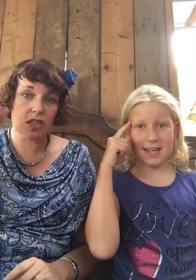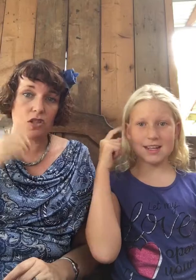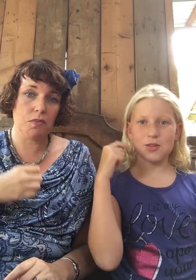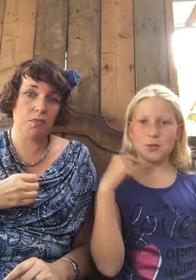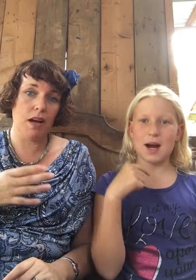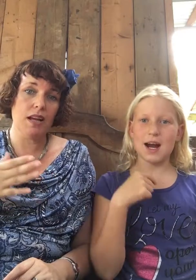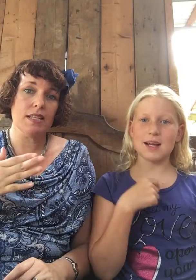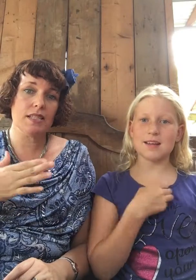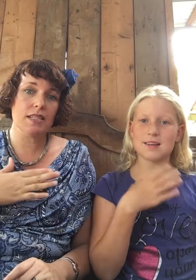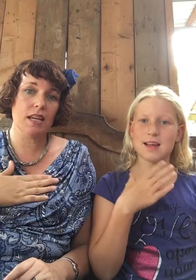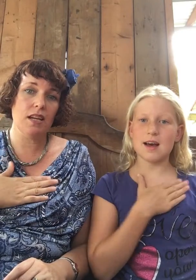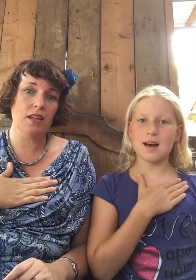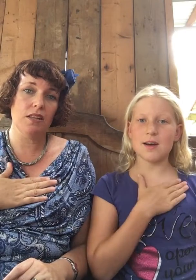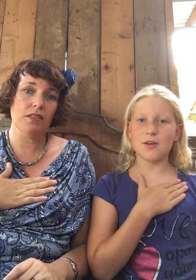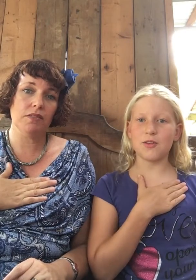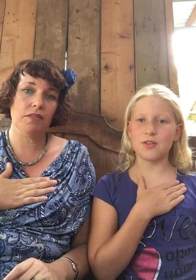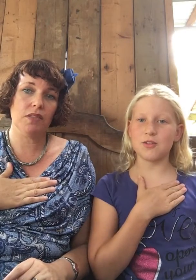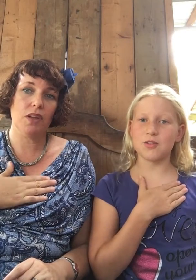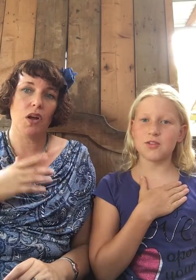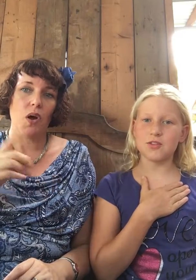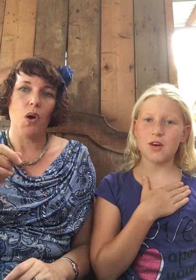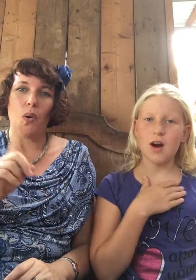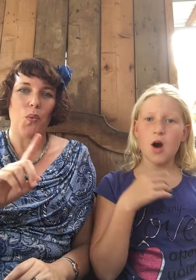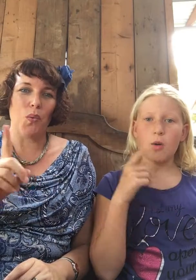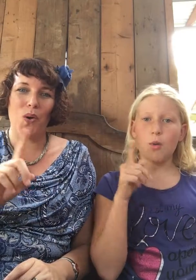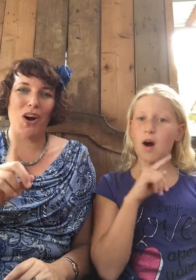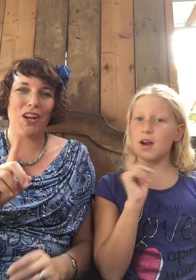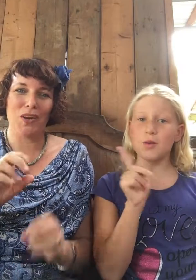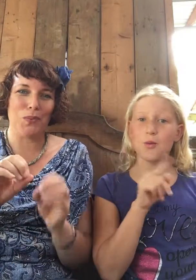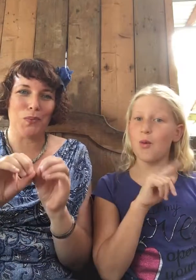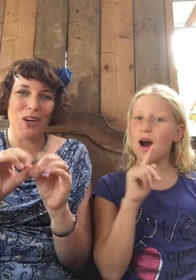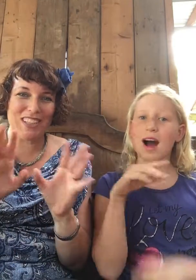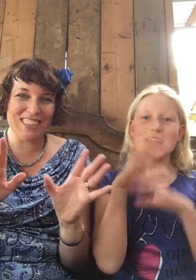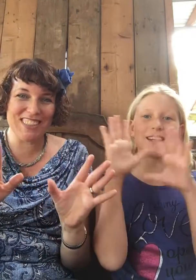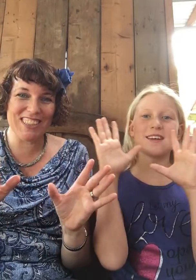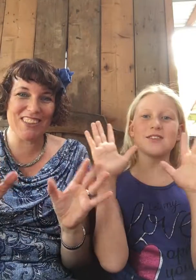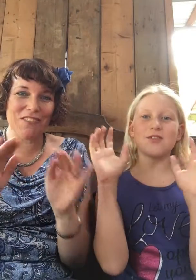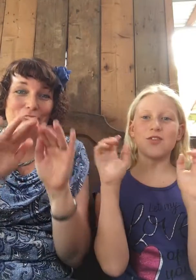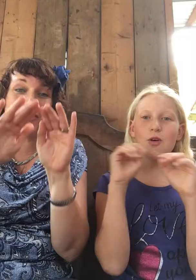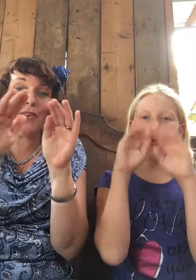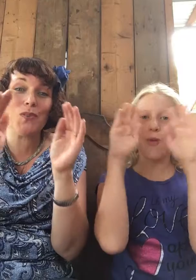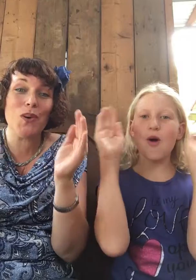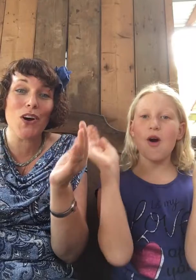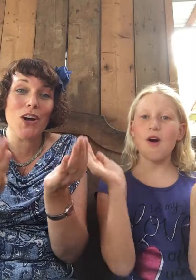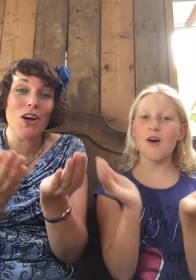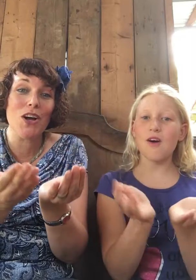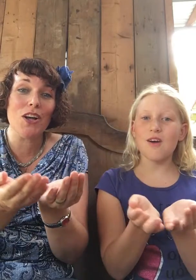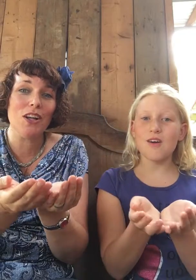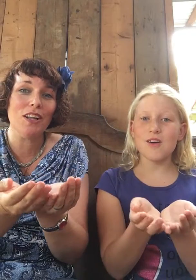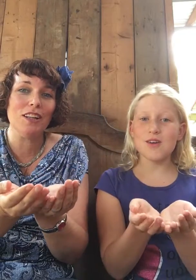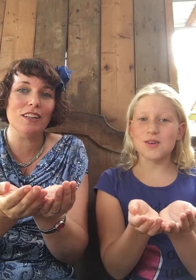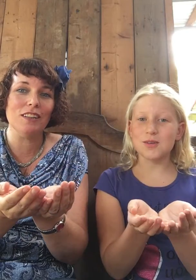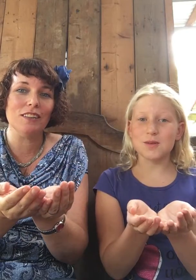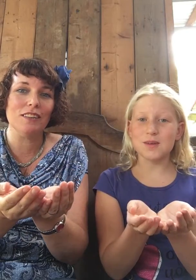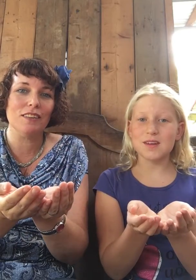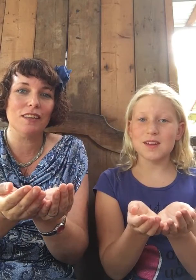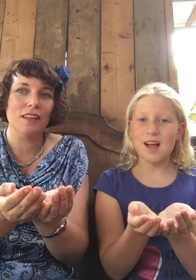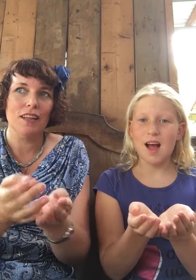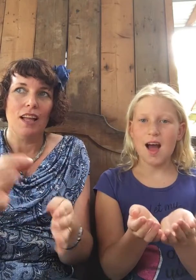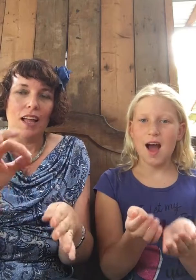to myself, what a wonderful world.